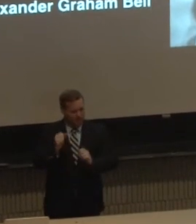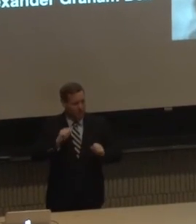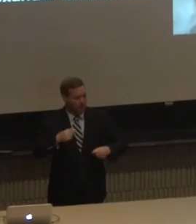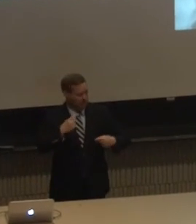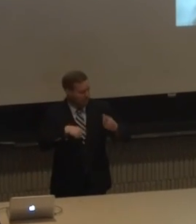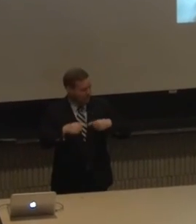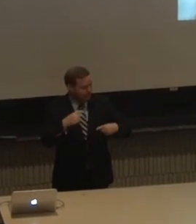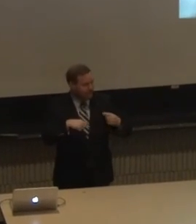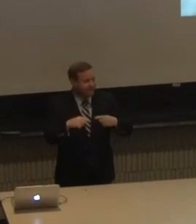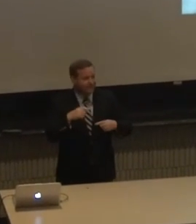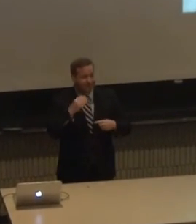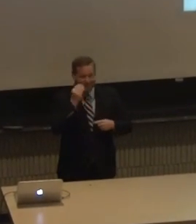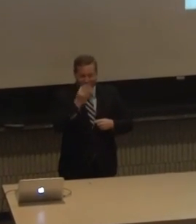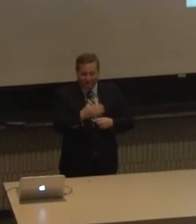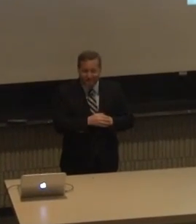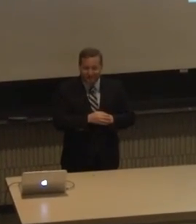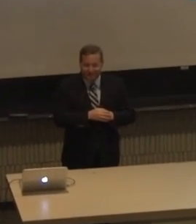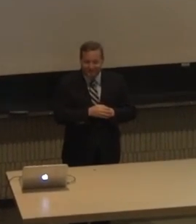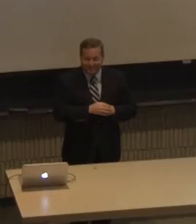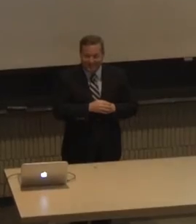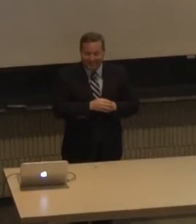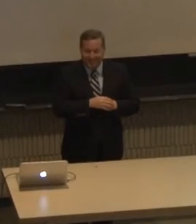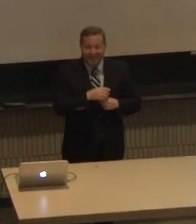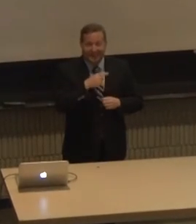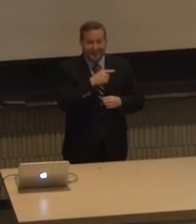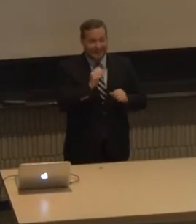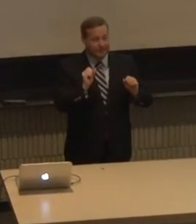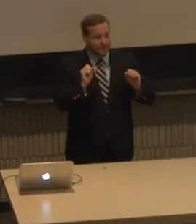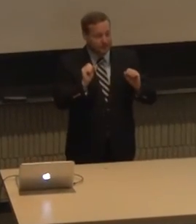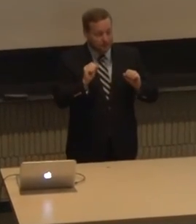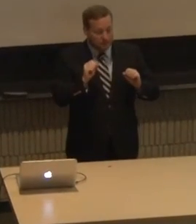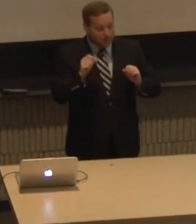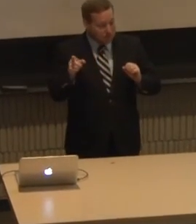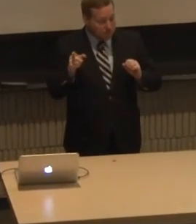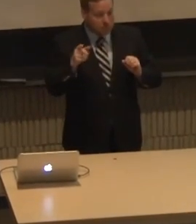education. He actually knew sign language, oddly enough.